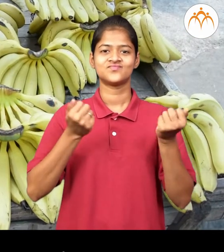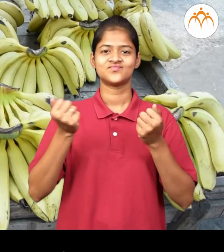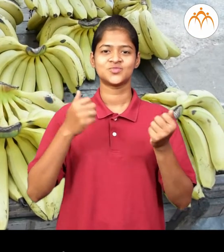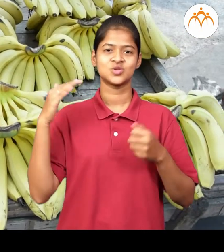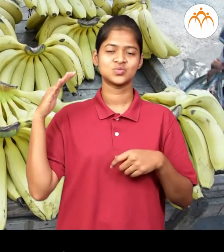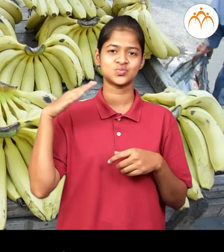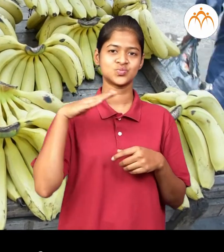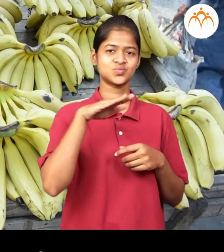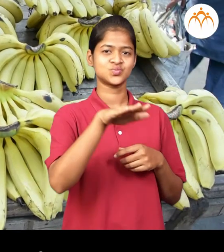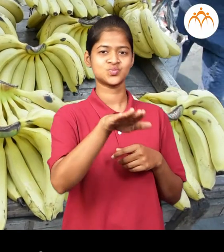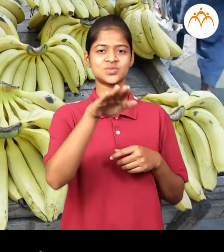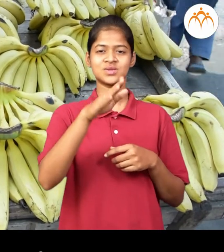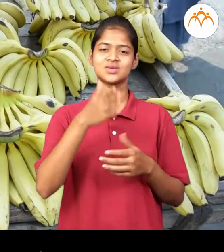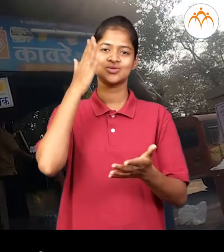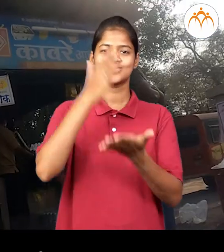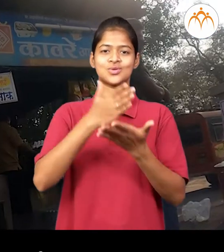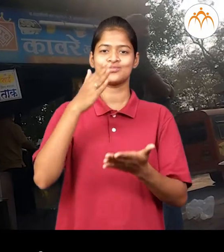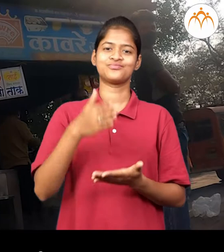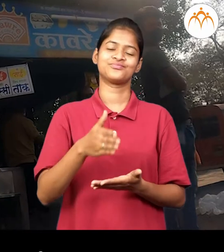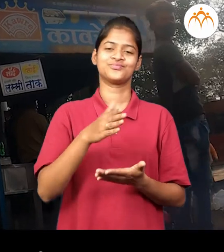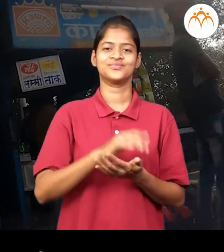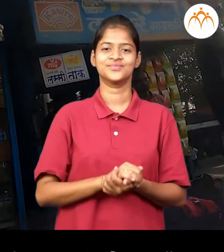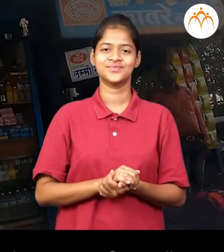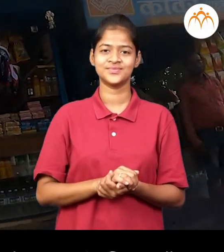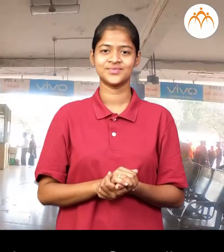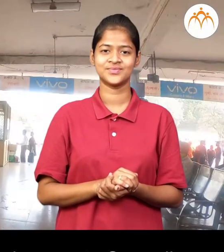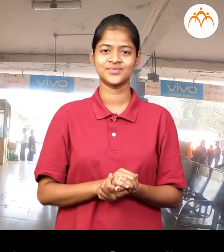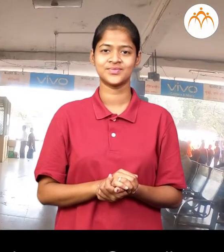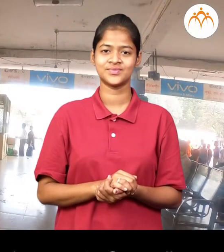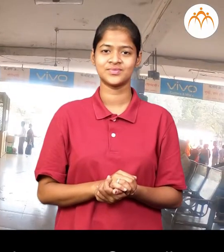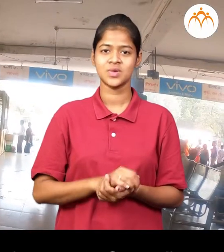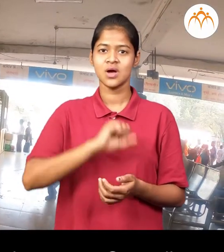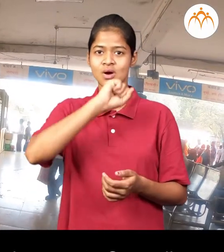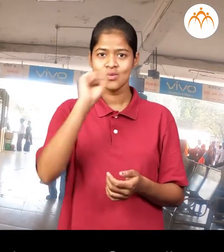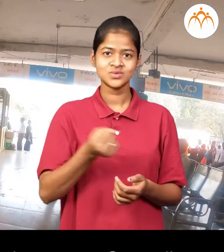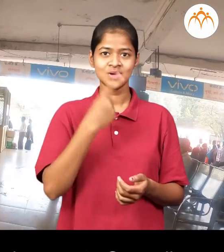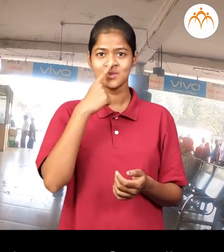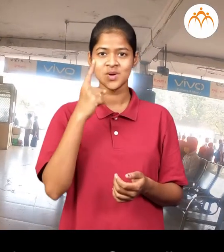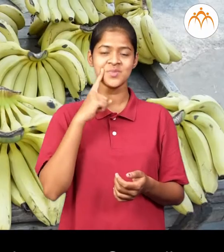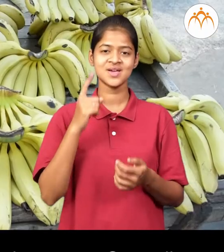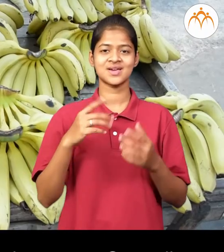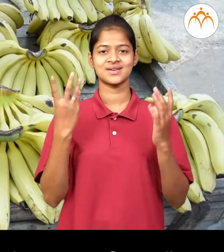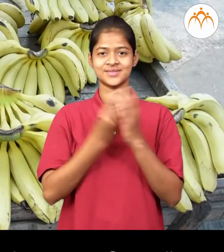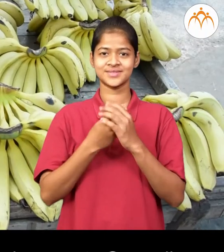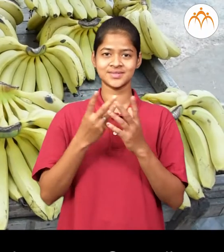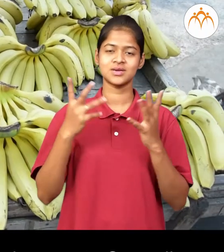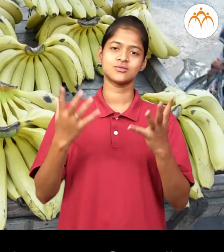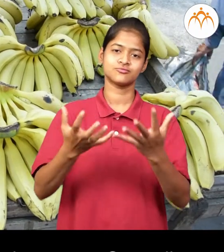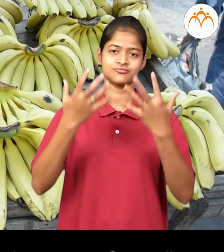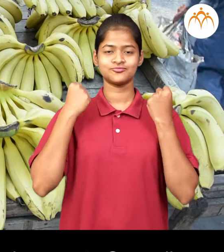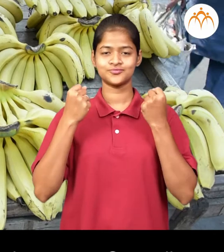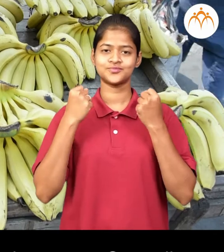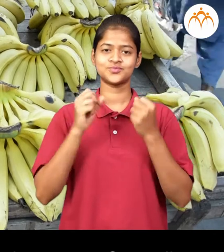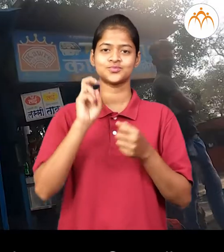some bananas. He bought some wafers. Father gave the wafers and a banana to